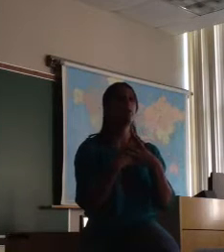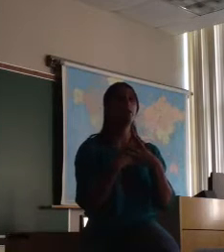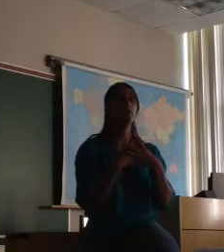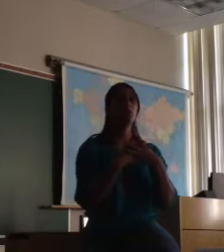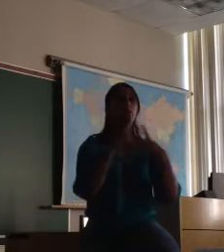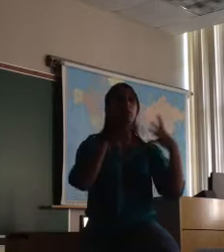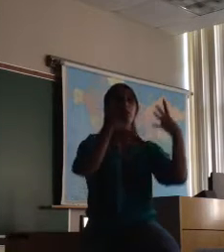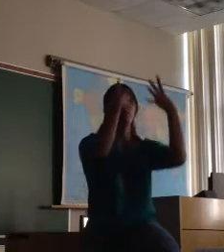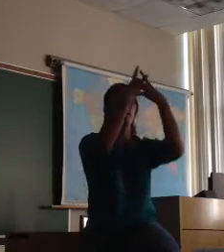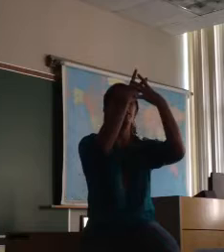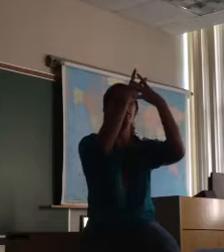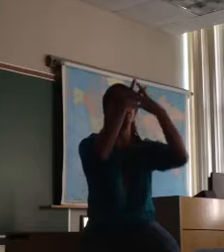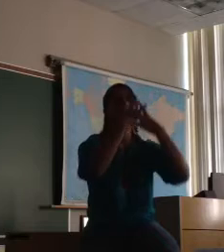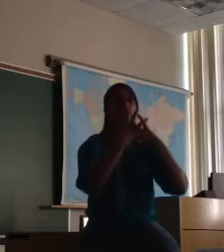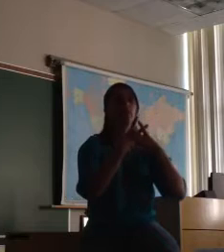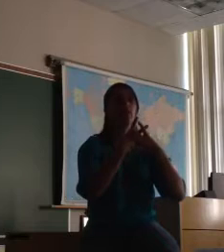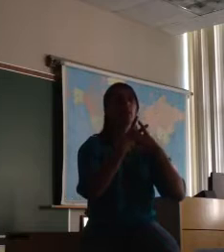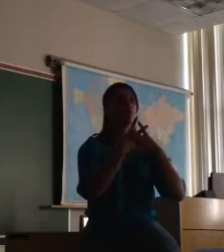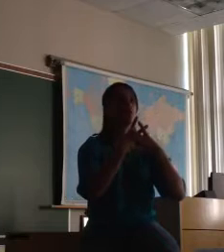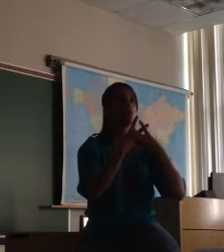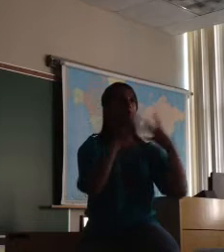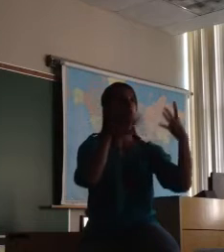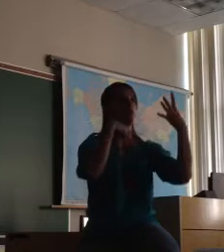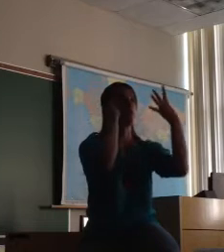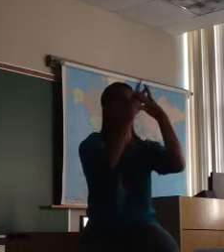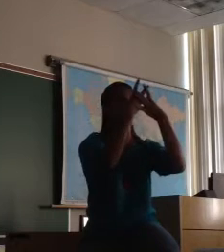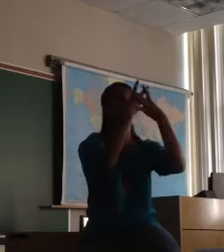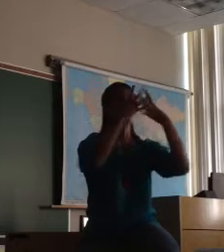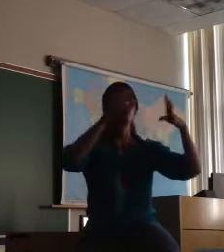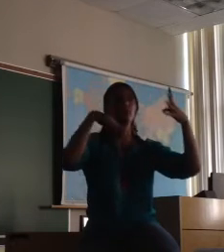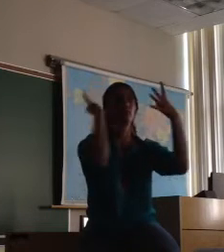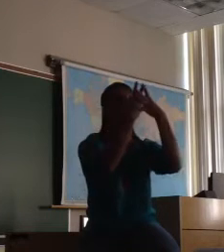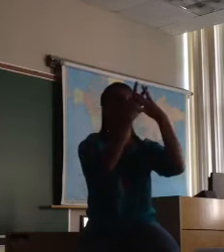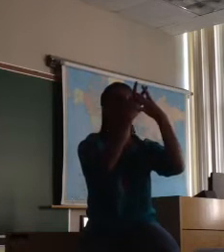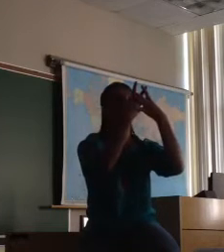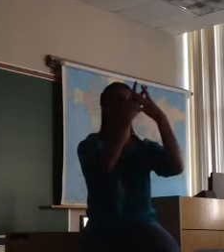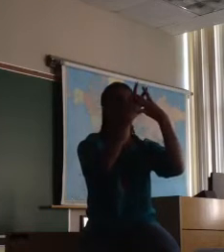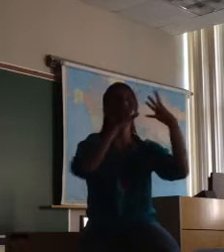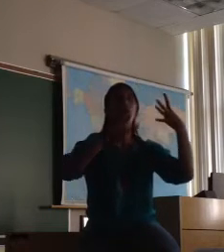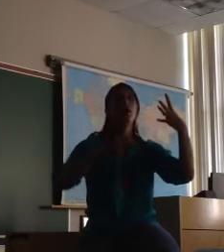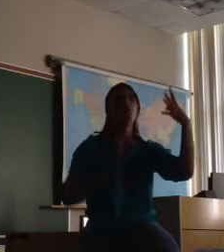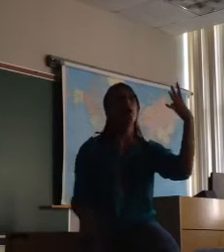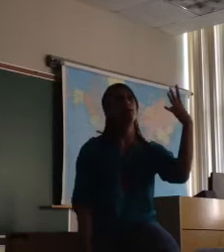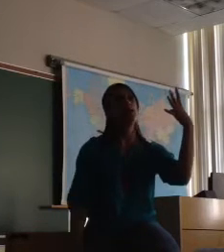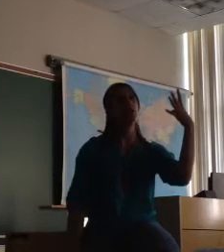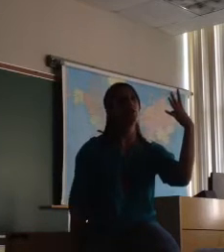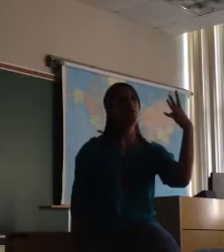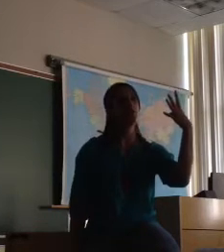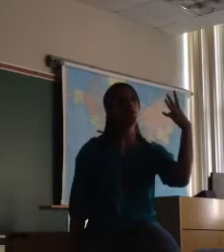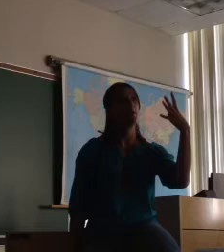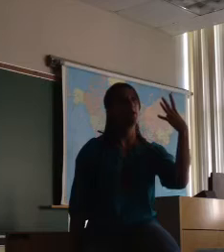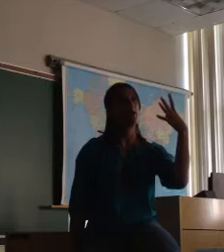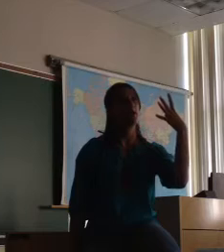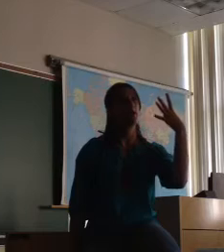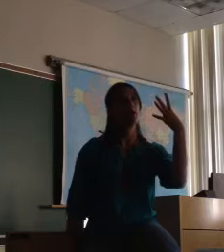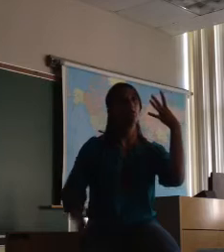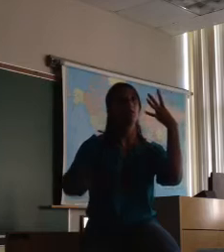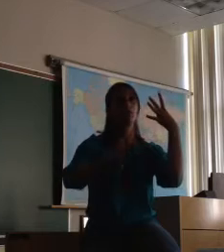here, but I've seen it here and I've seen it kind of further down. Doesn't really matter. Just know it's jail. You kind of place your non-dominant hand here and just kind of